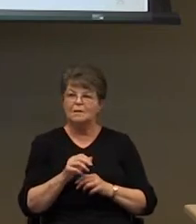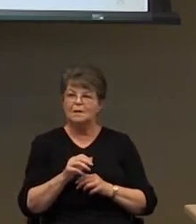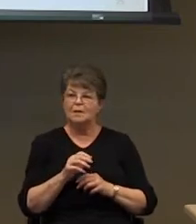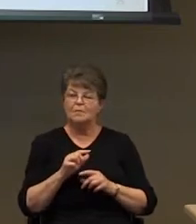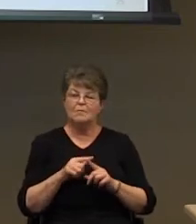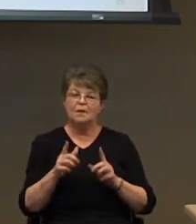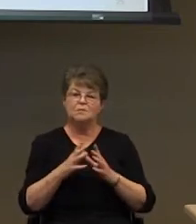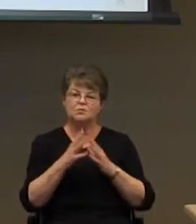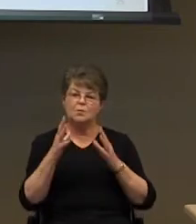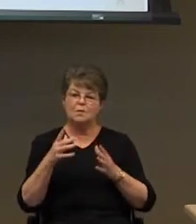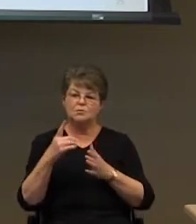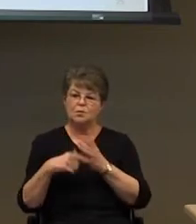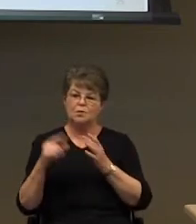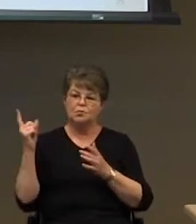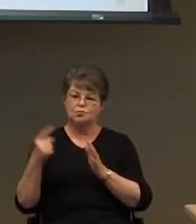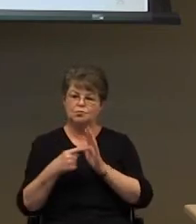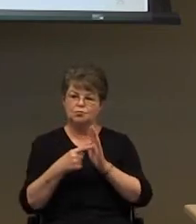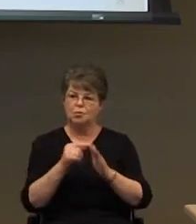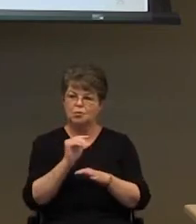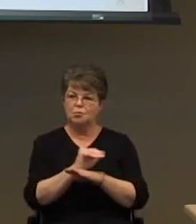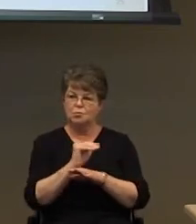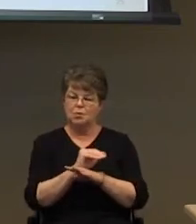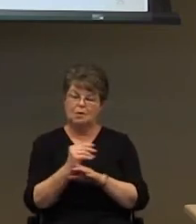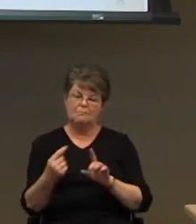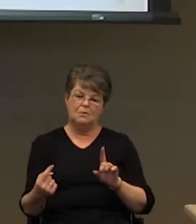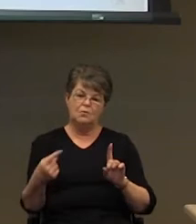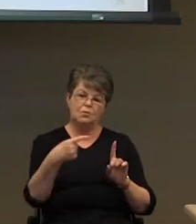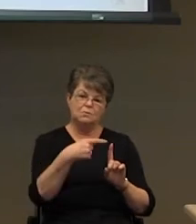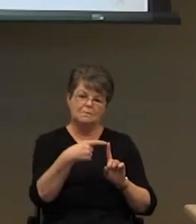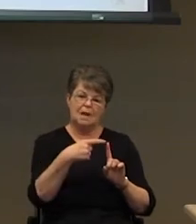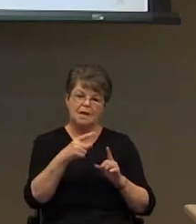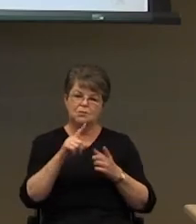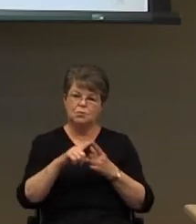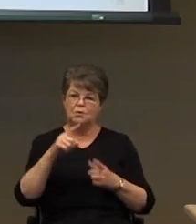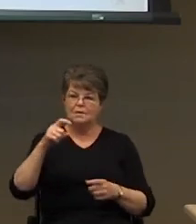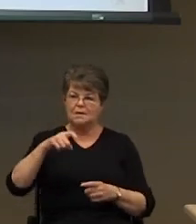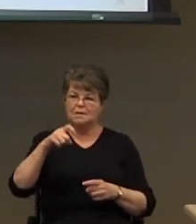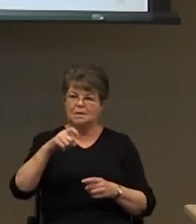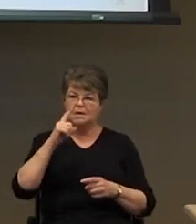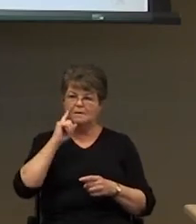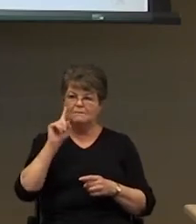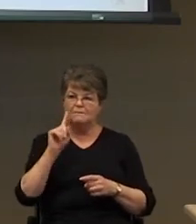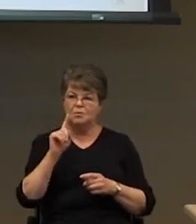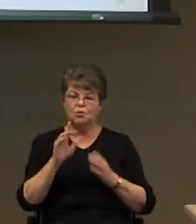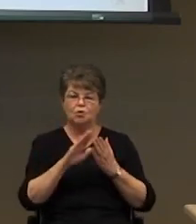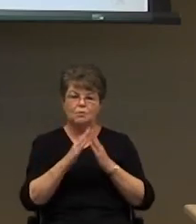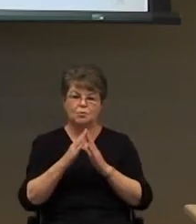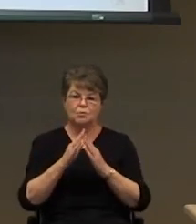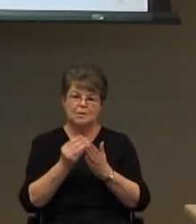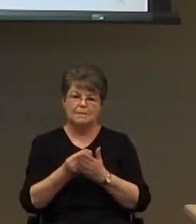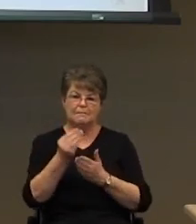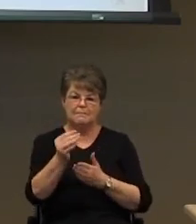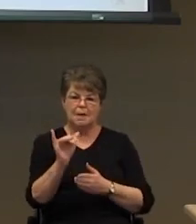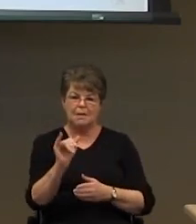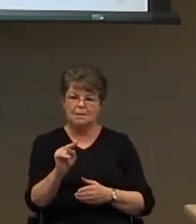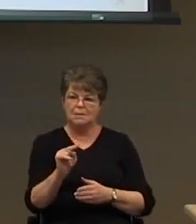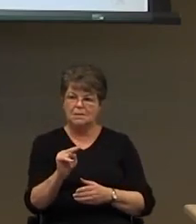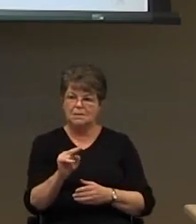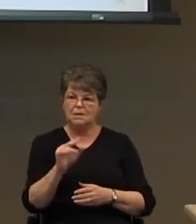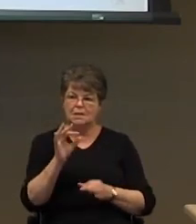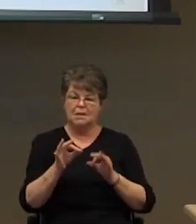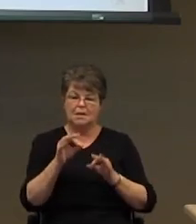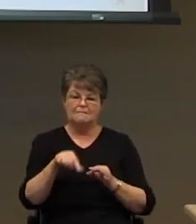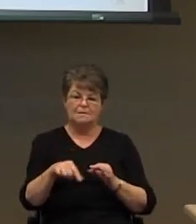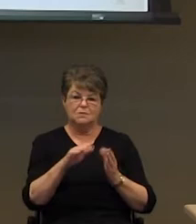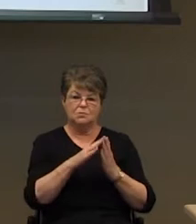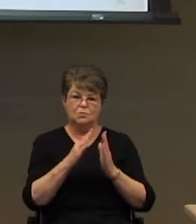of what you've shown tonight, I think, goes back to the need for community buy-in. This community